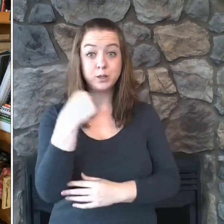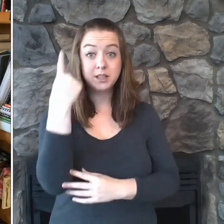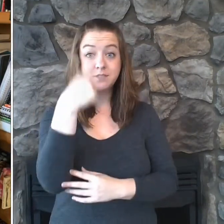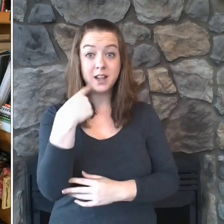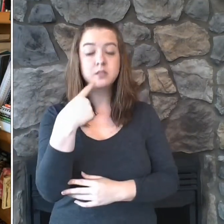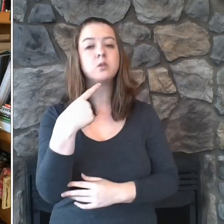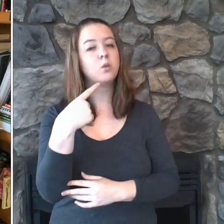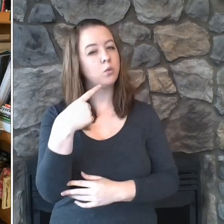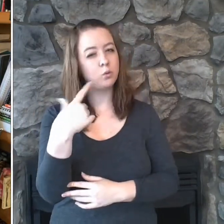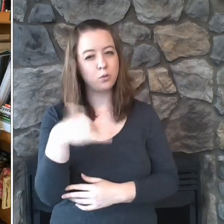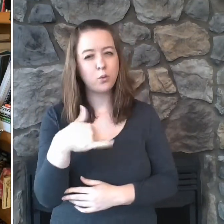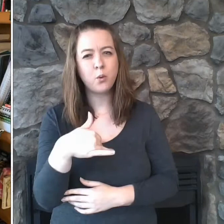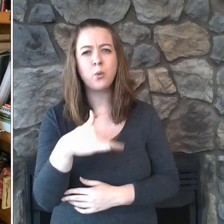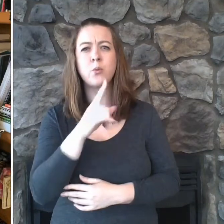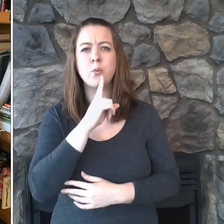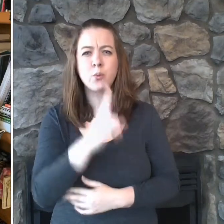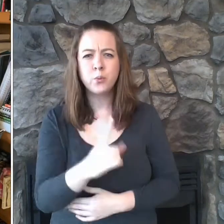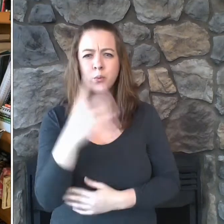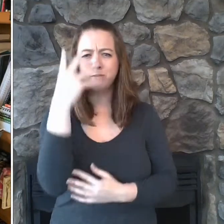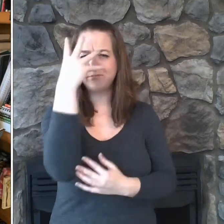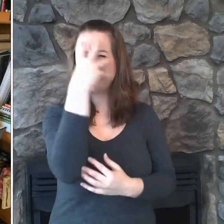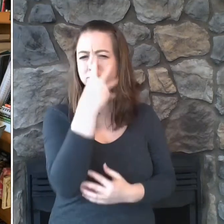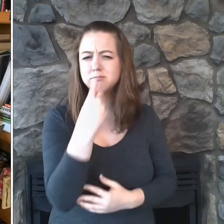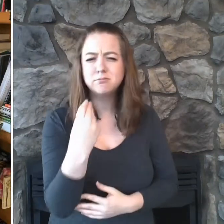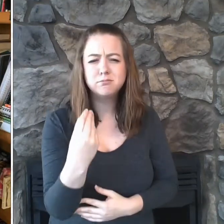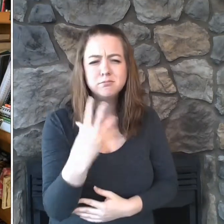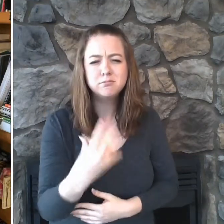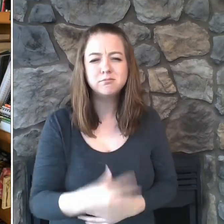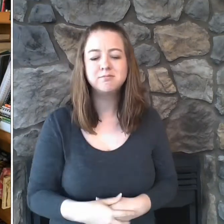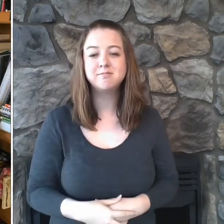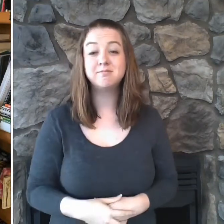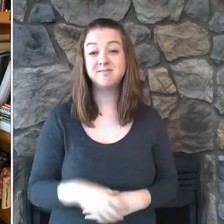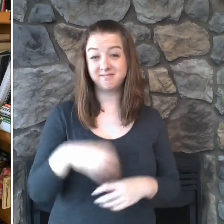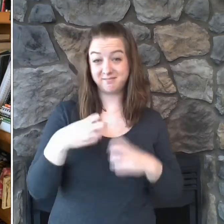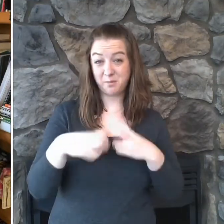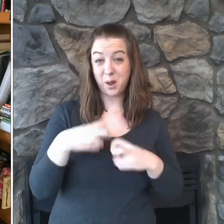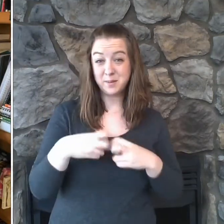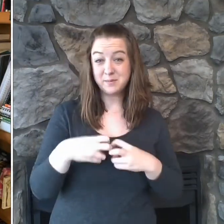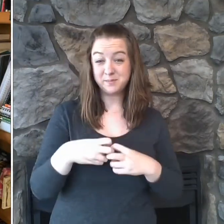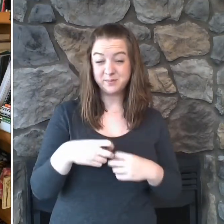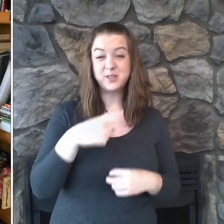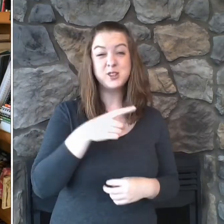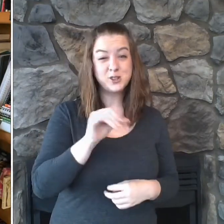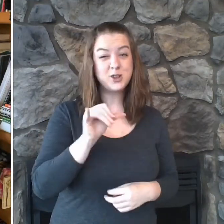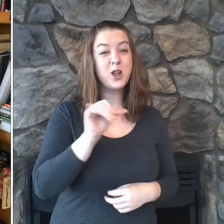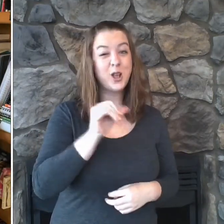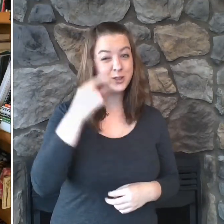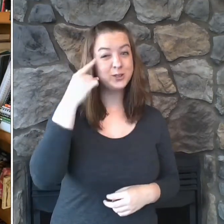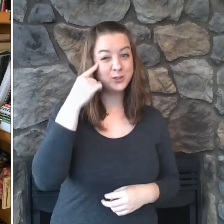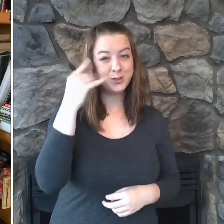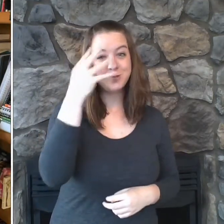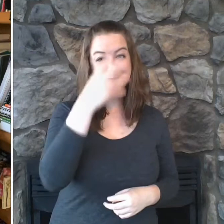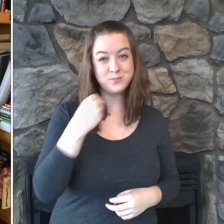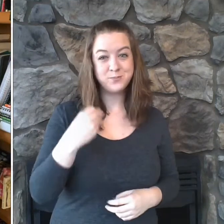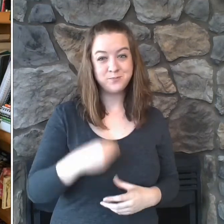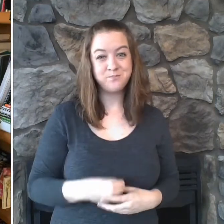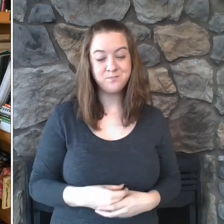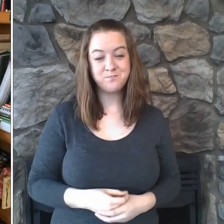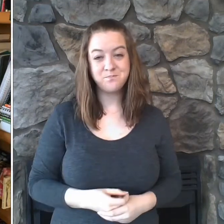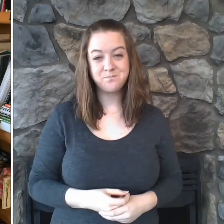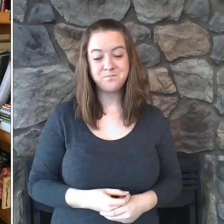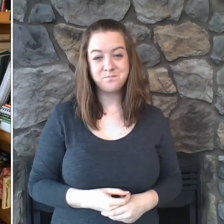Face was very attractive. The problem was that she also thought she was